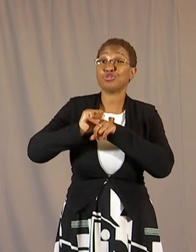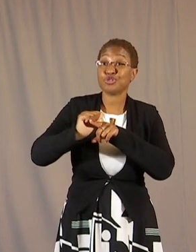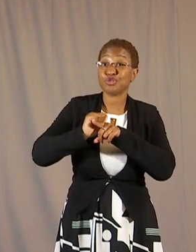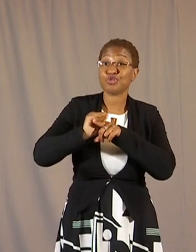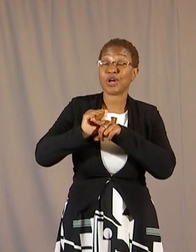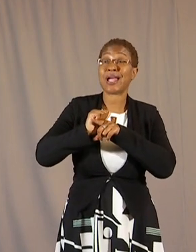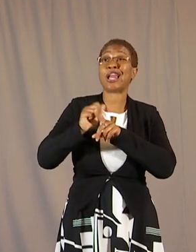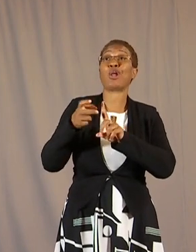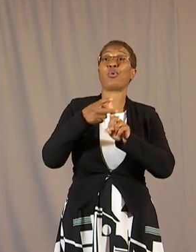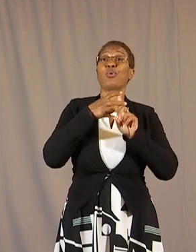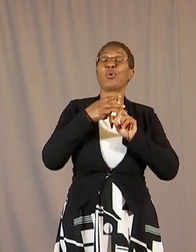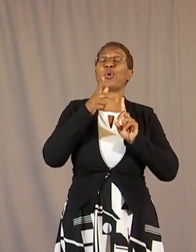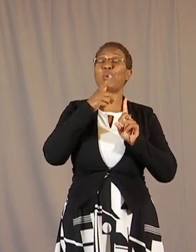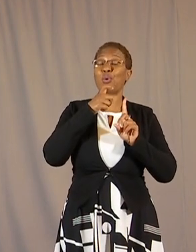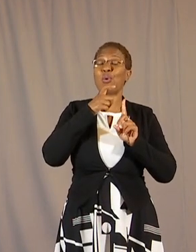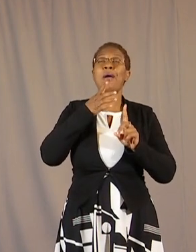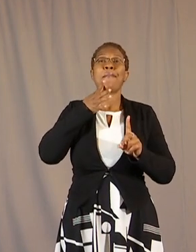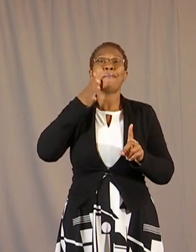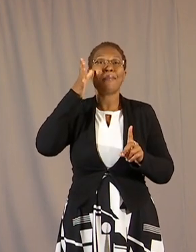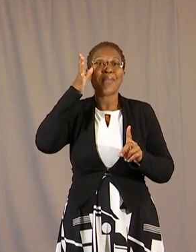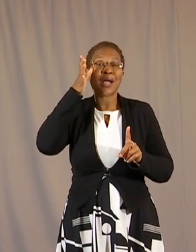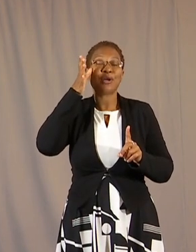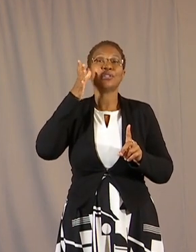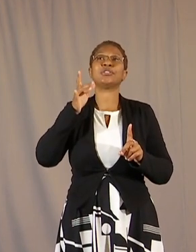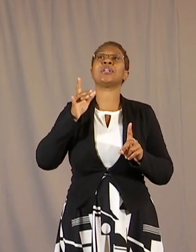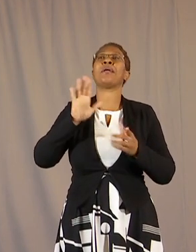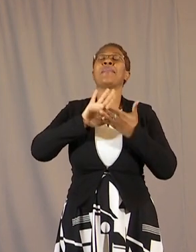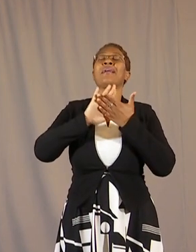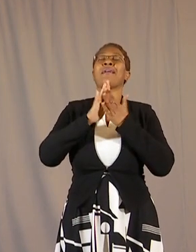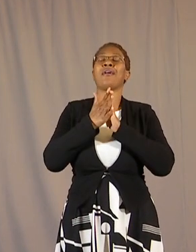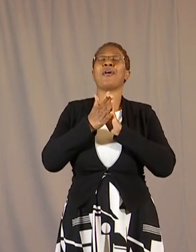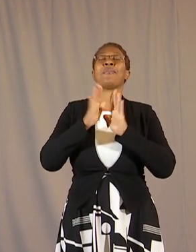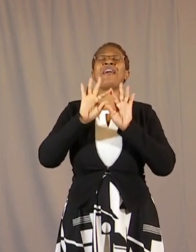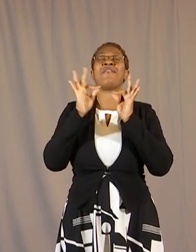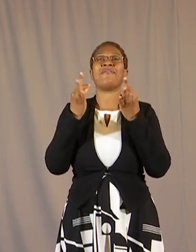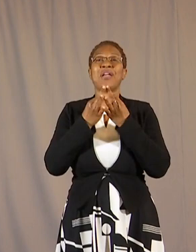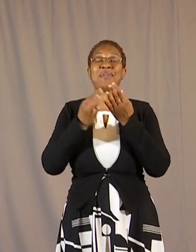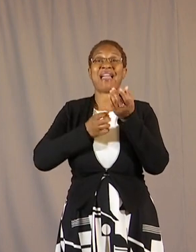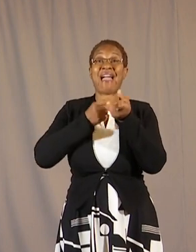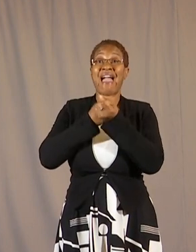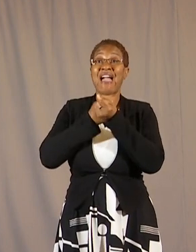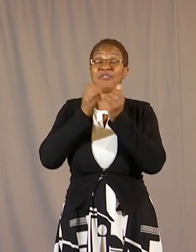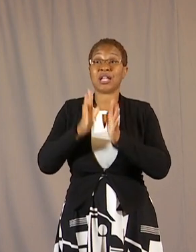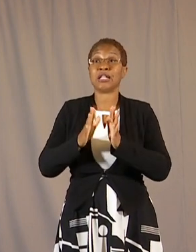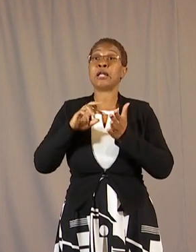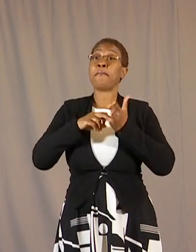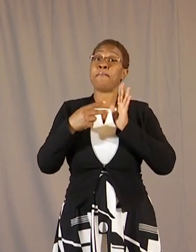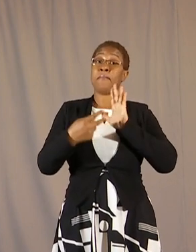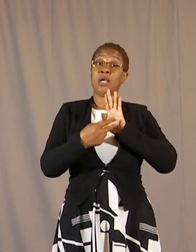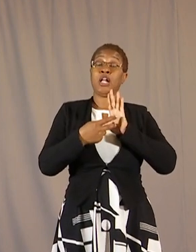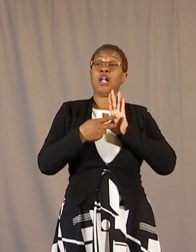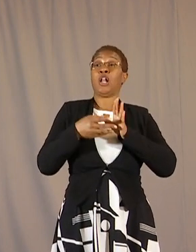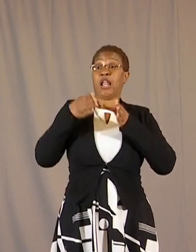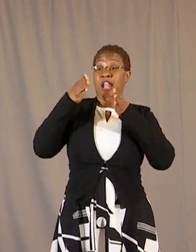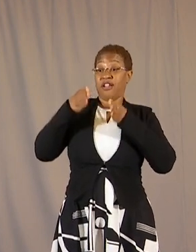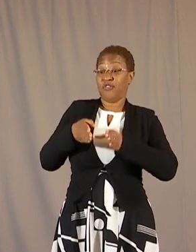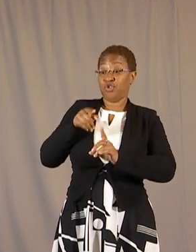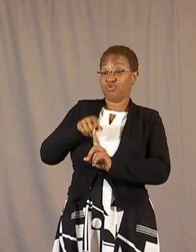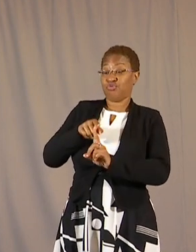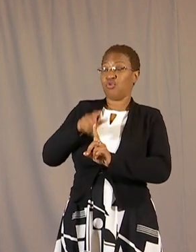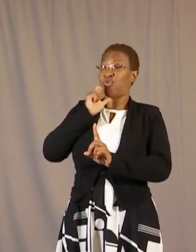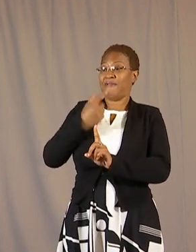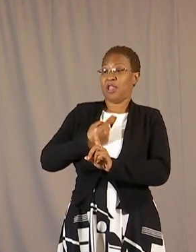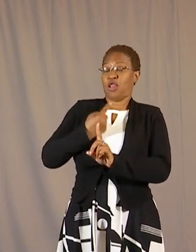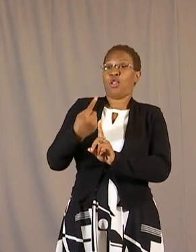parents to become family advocates who stood in the lines with the medical folks and walked up to people and said, so what else can I help you